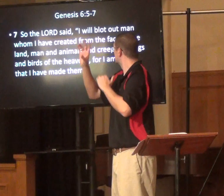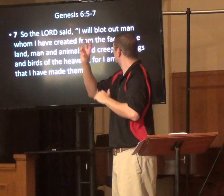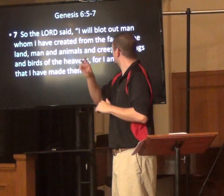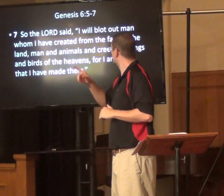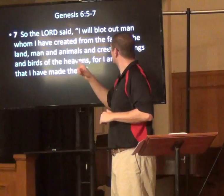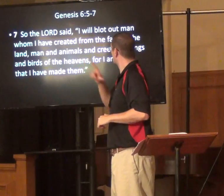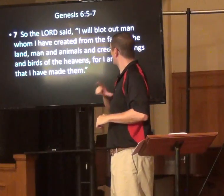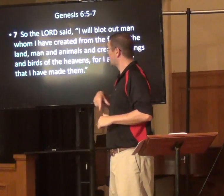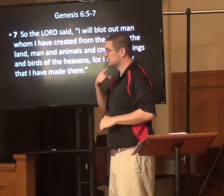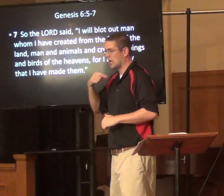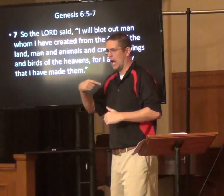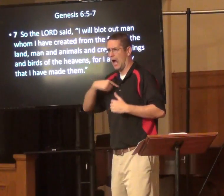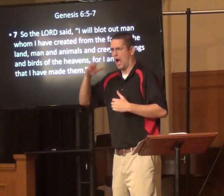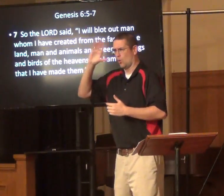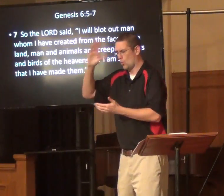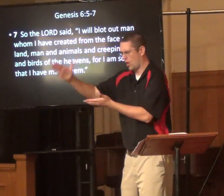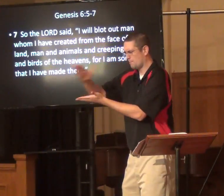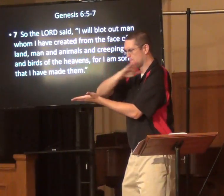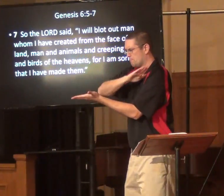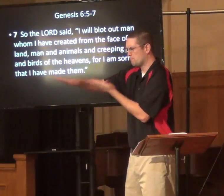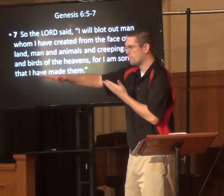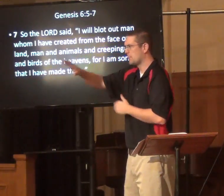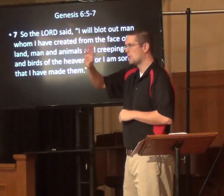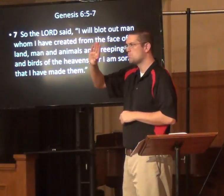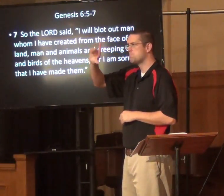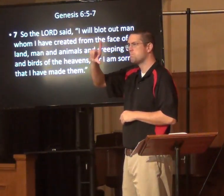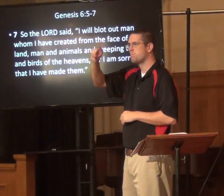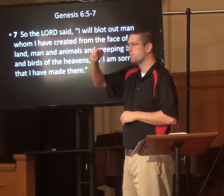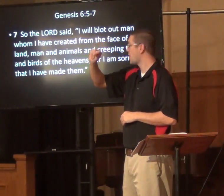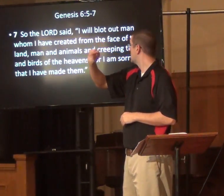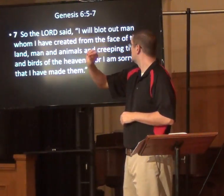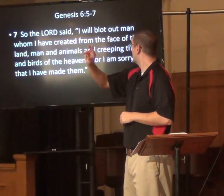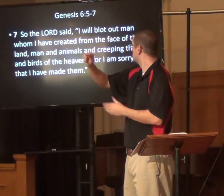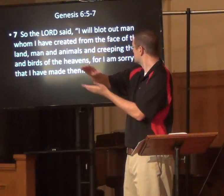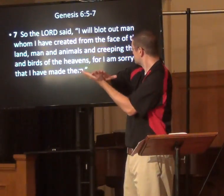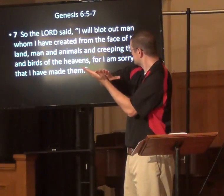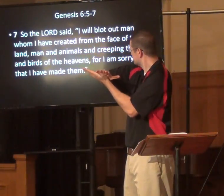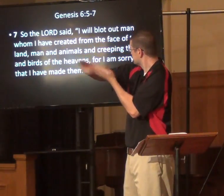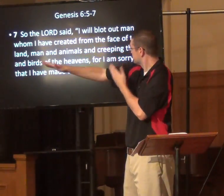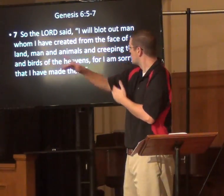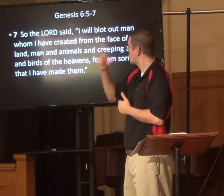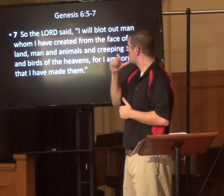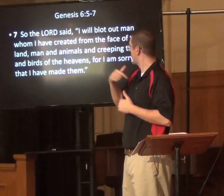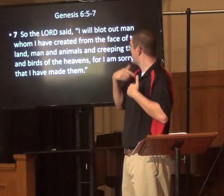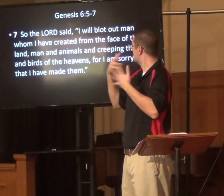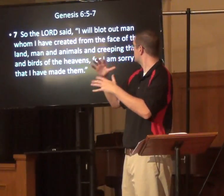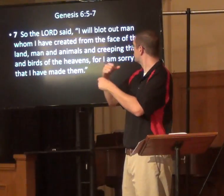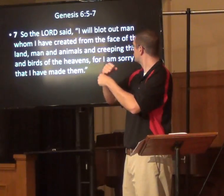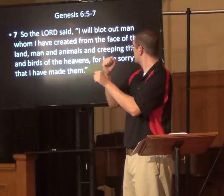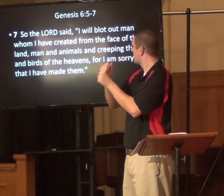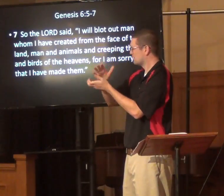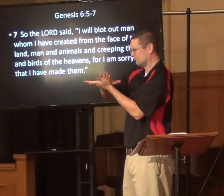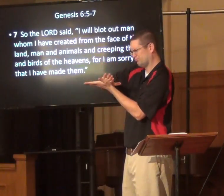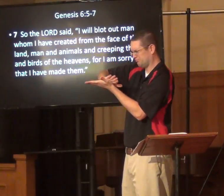his heart. So the Lord said, I will blot out man, whom I have